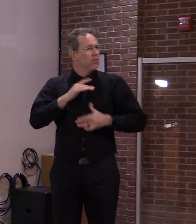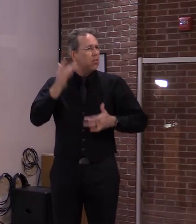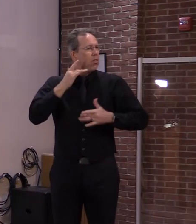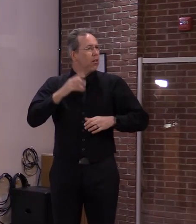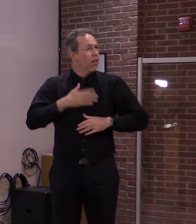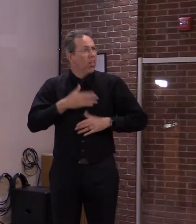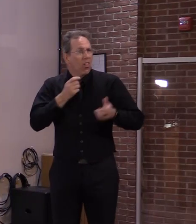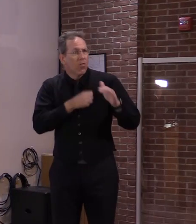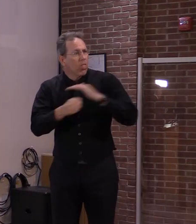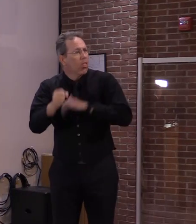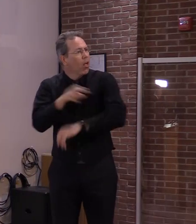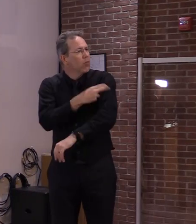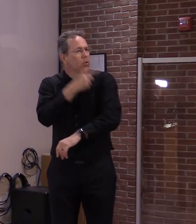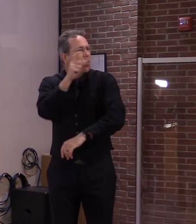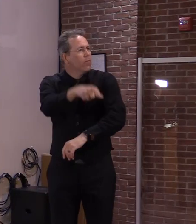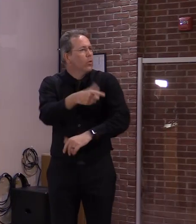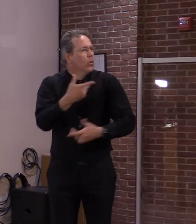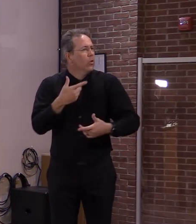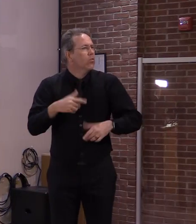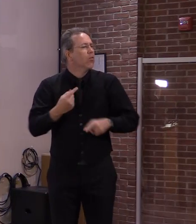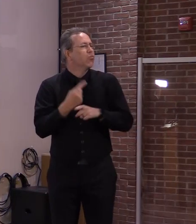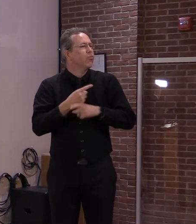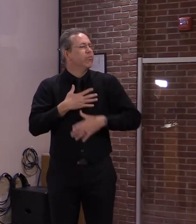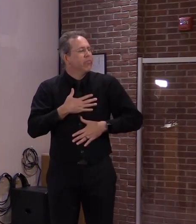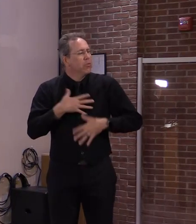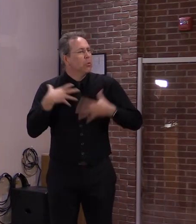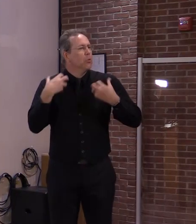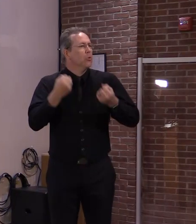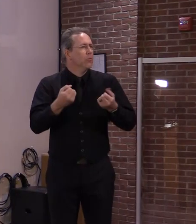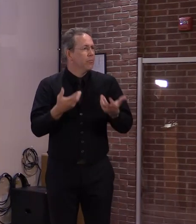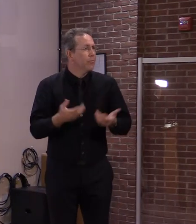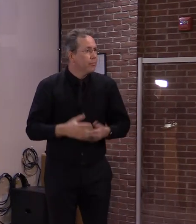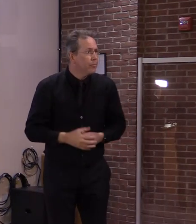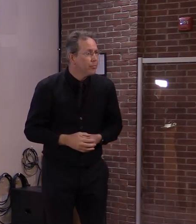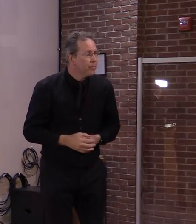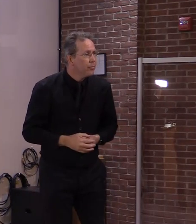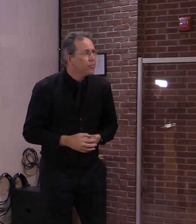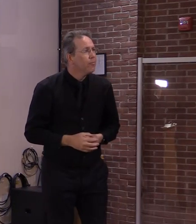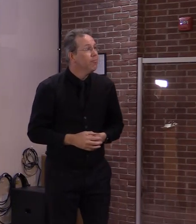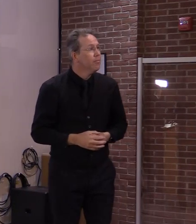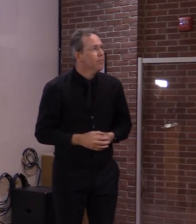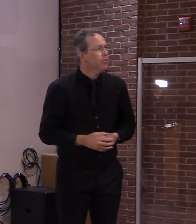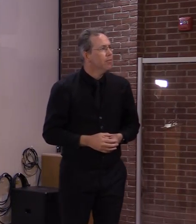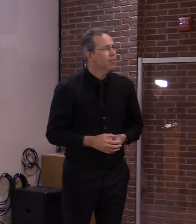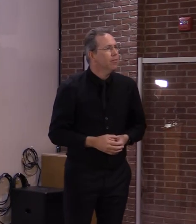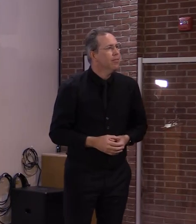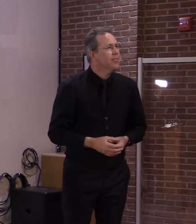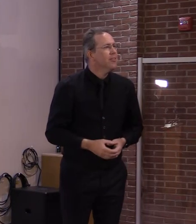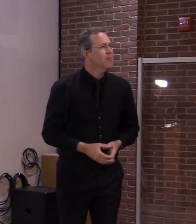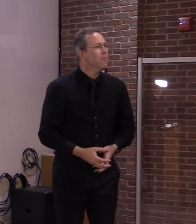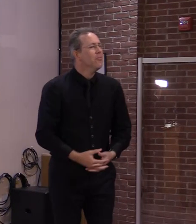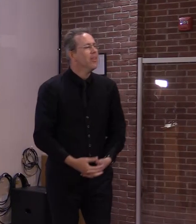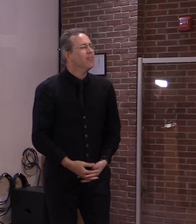vaccines have proven to do. So we just want to keep that in mind as well.